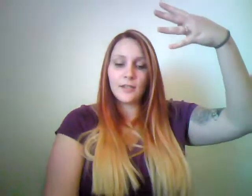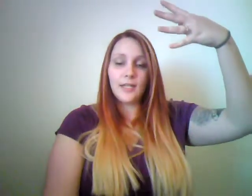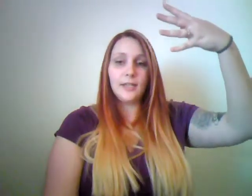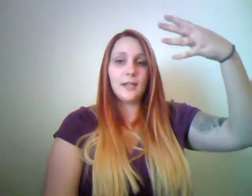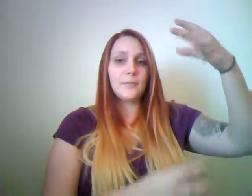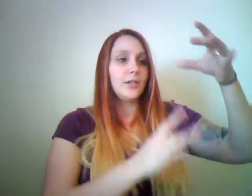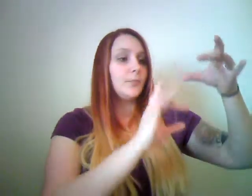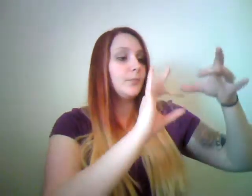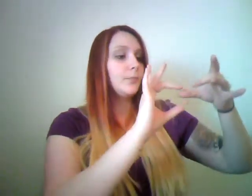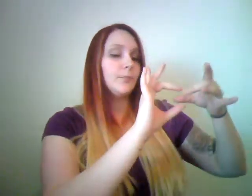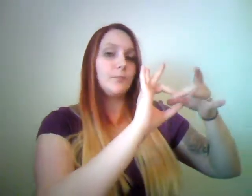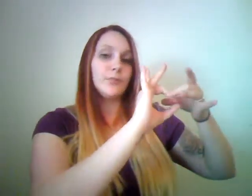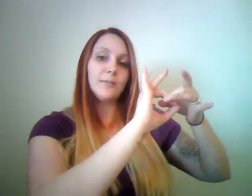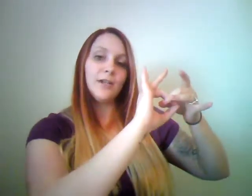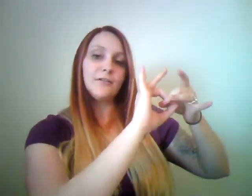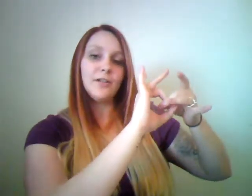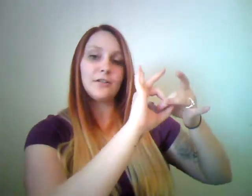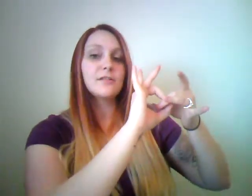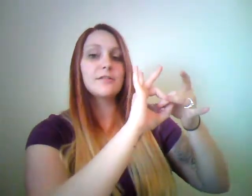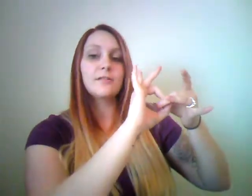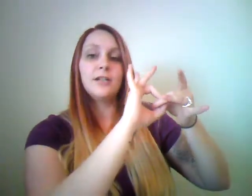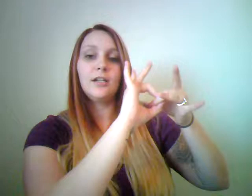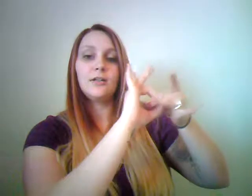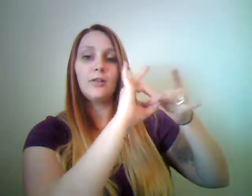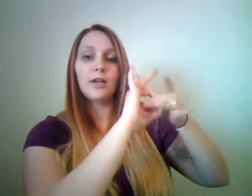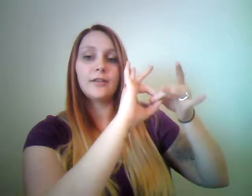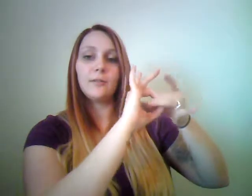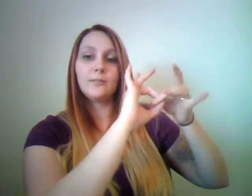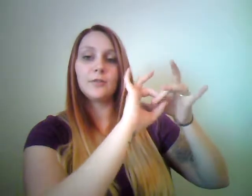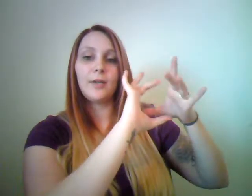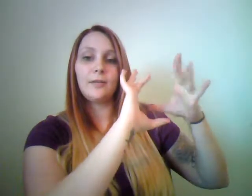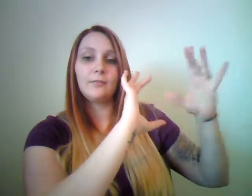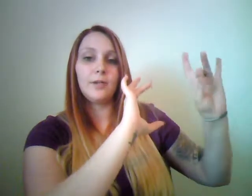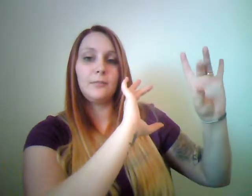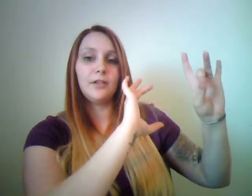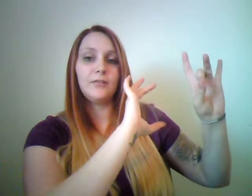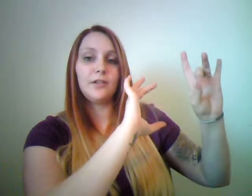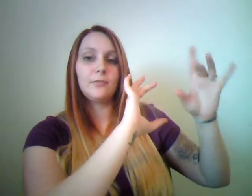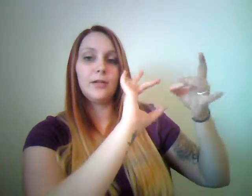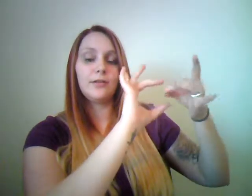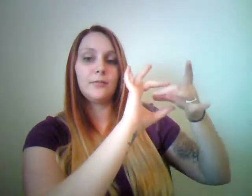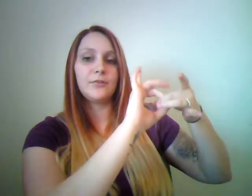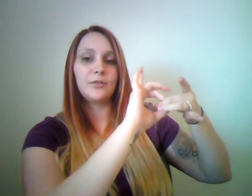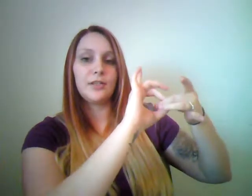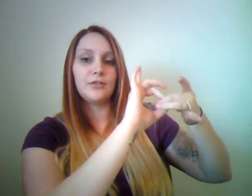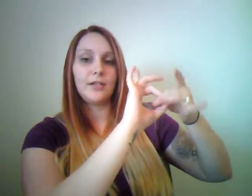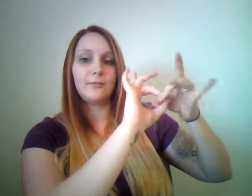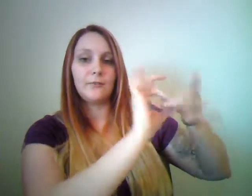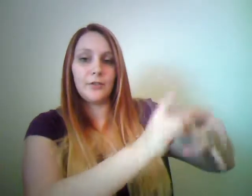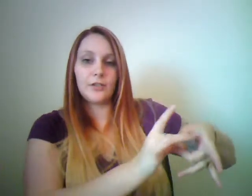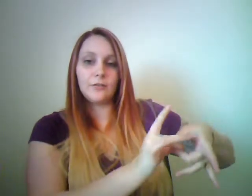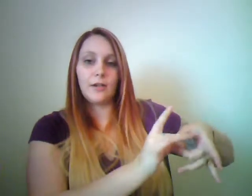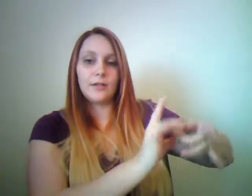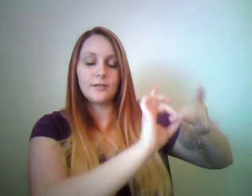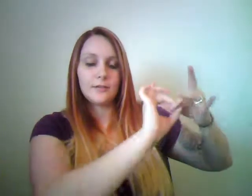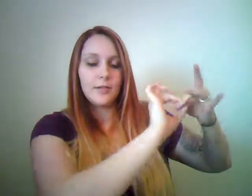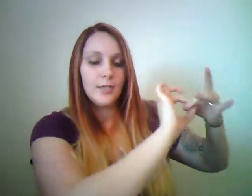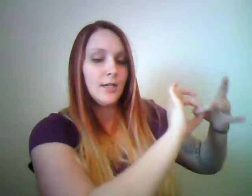And then I'm going to bring my fingers and interlock them. So my middle finger and my thumbs are touching. They're interlocked.